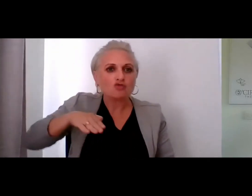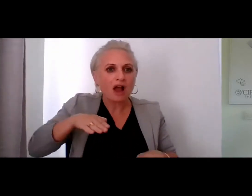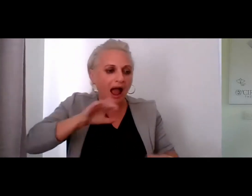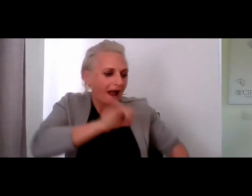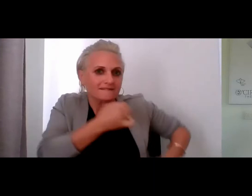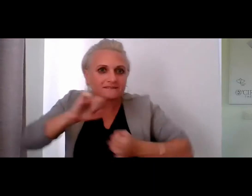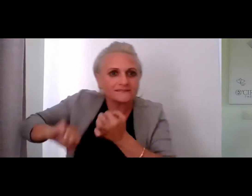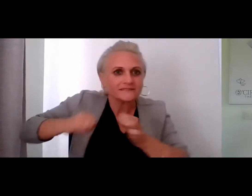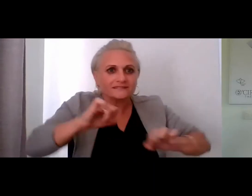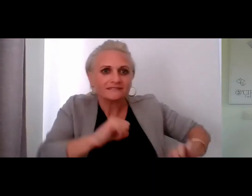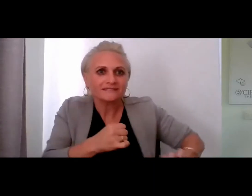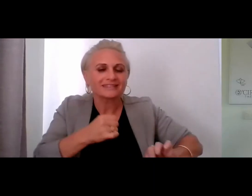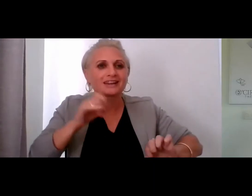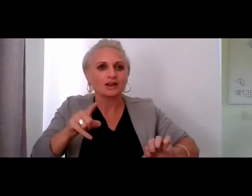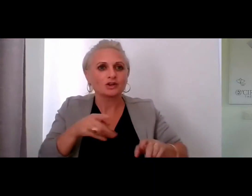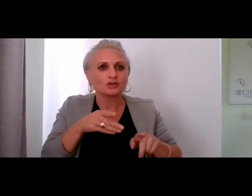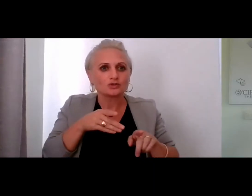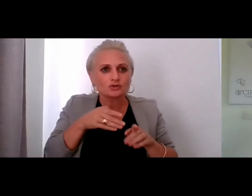river to the other.